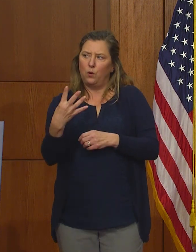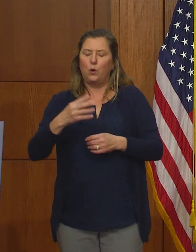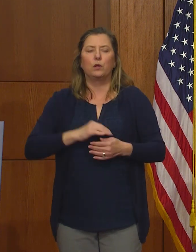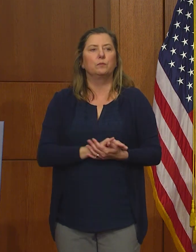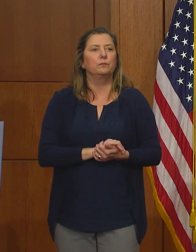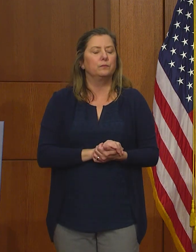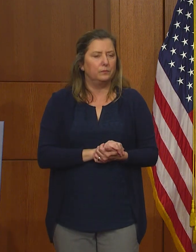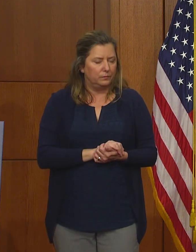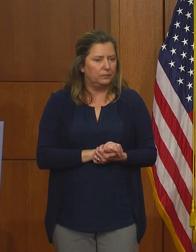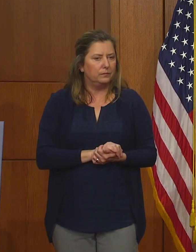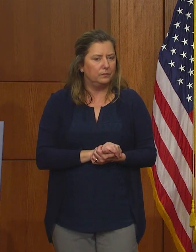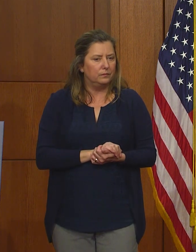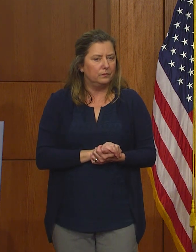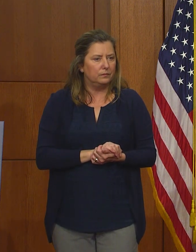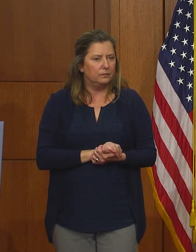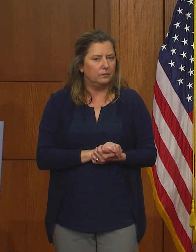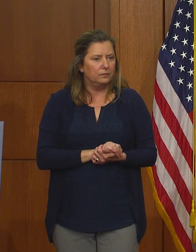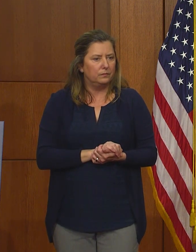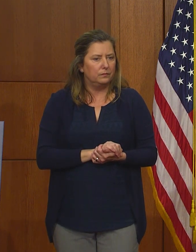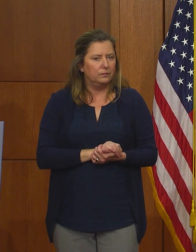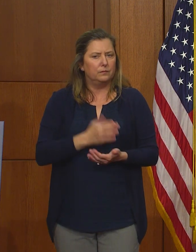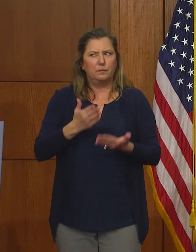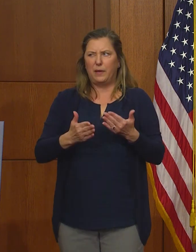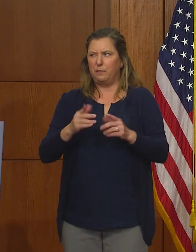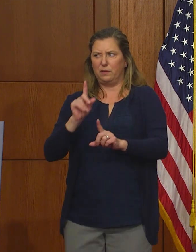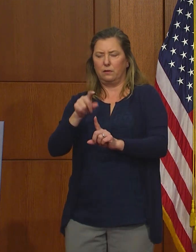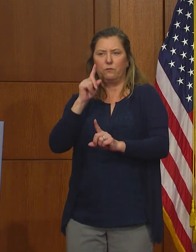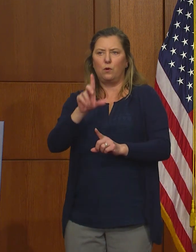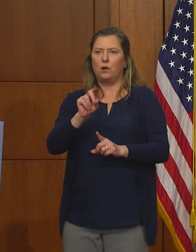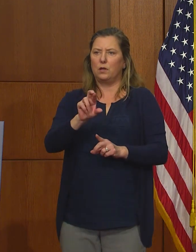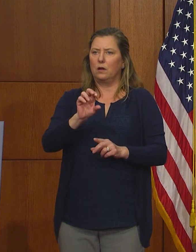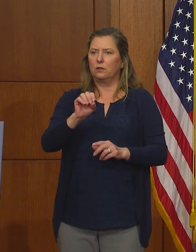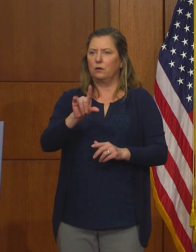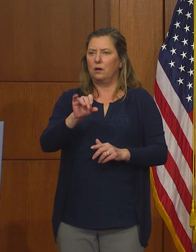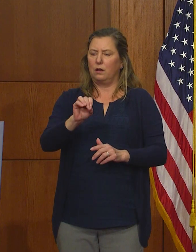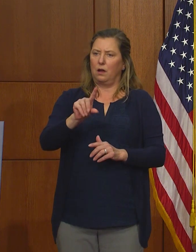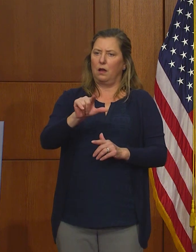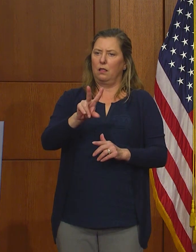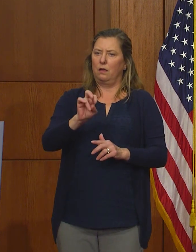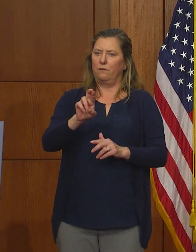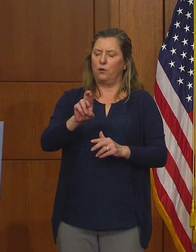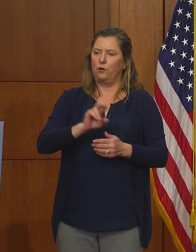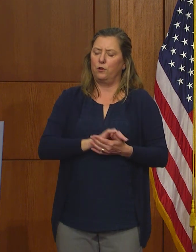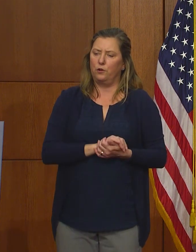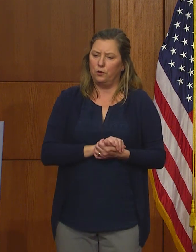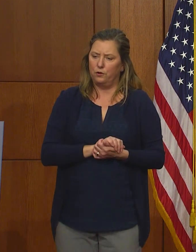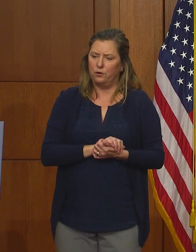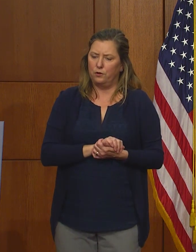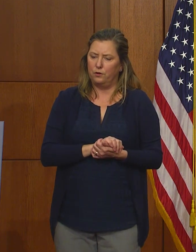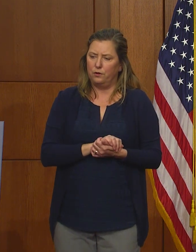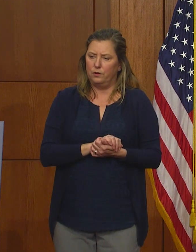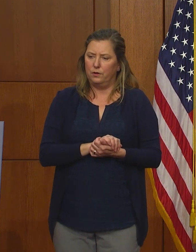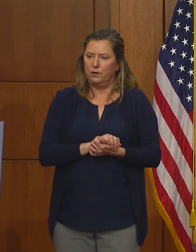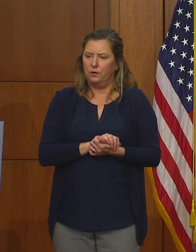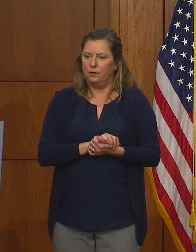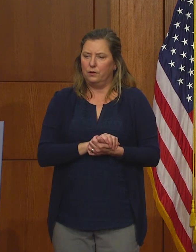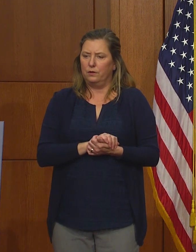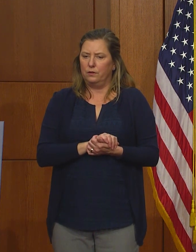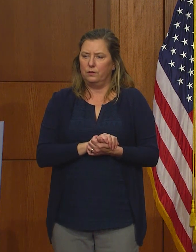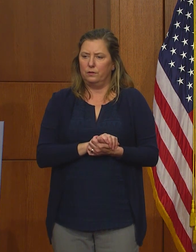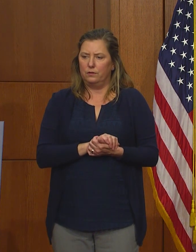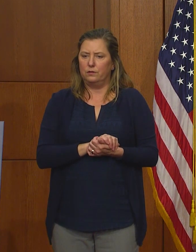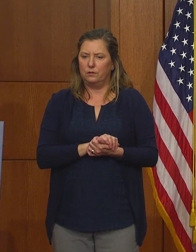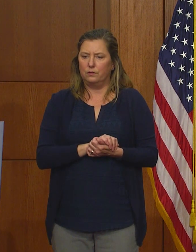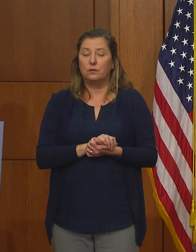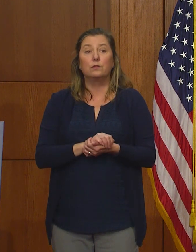Good afternoon, Governor. This may be a question for Dr. Oliver, though there was some striking new data in the category of nursing home